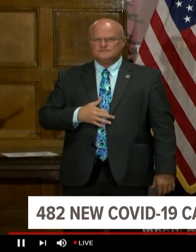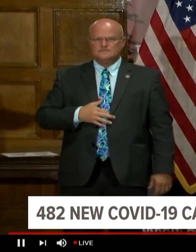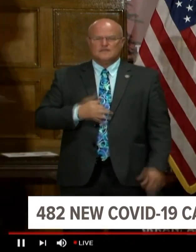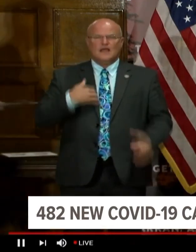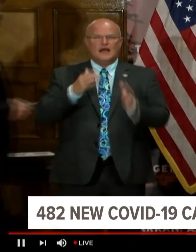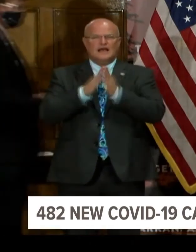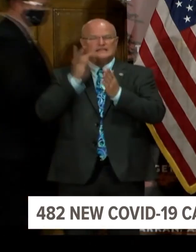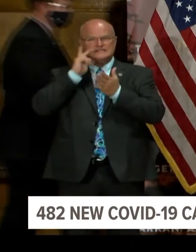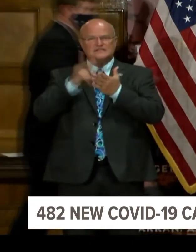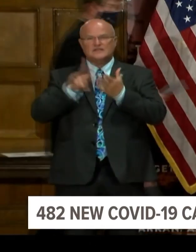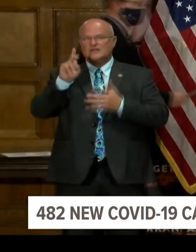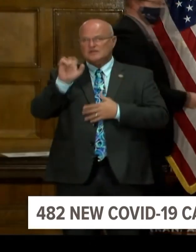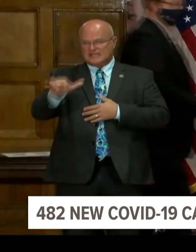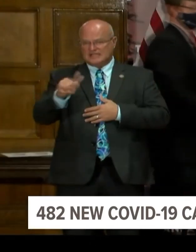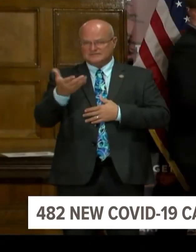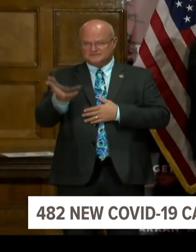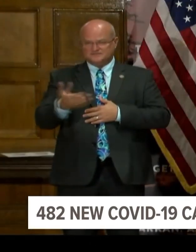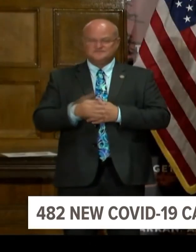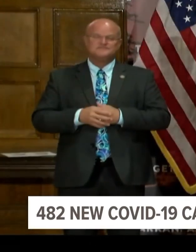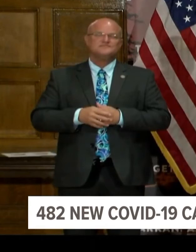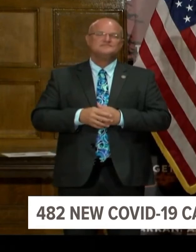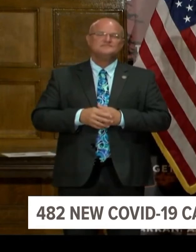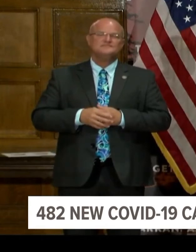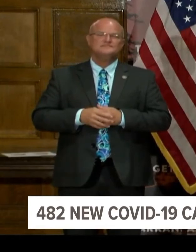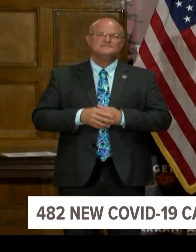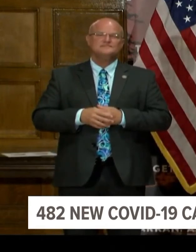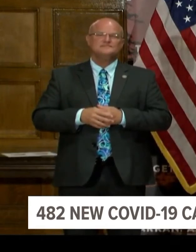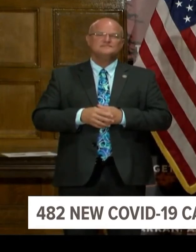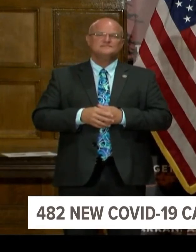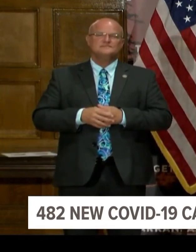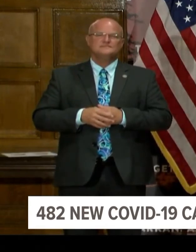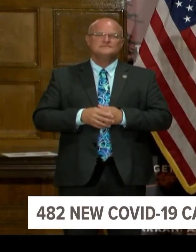I'll ask Secretary Key to answer that.